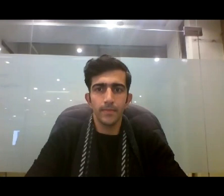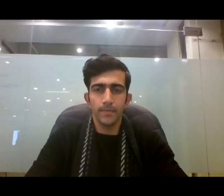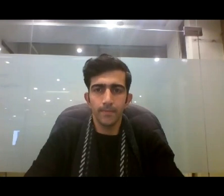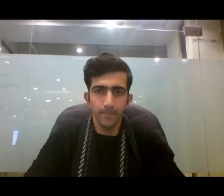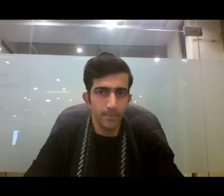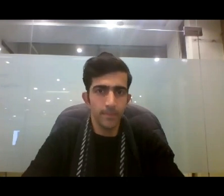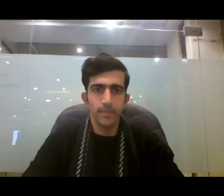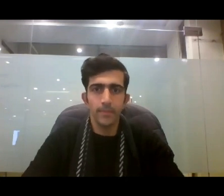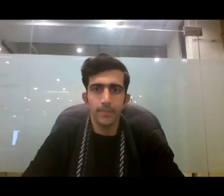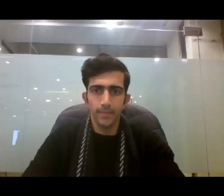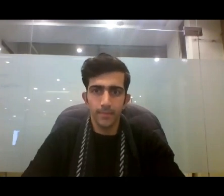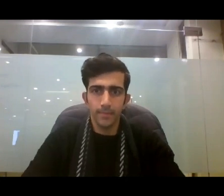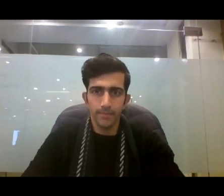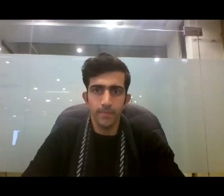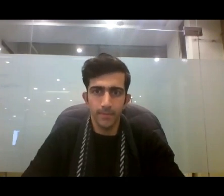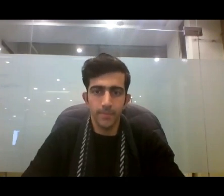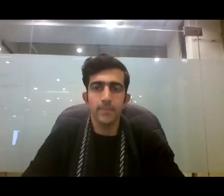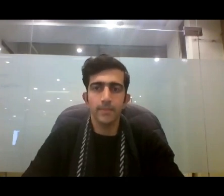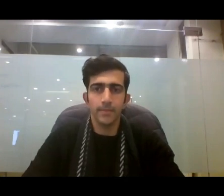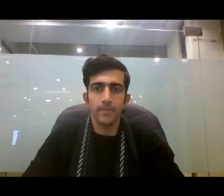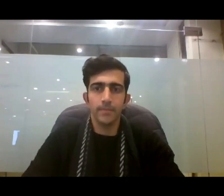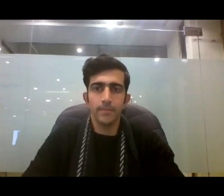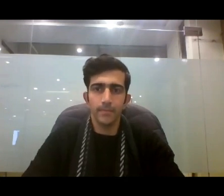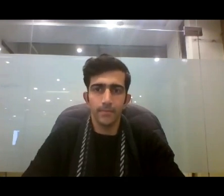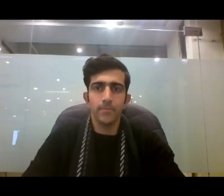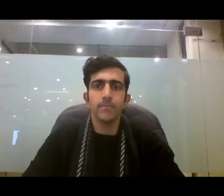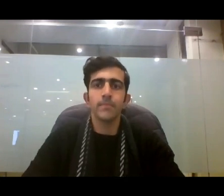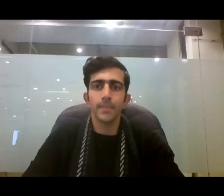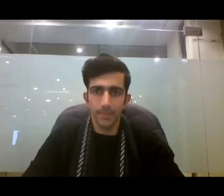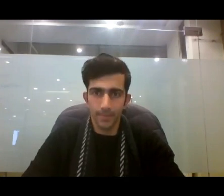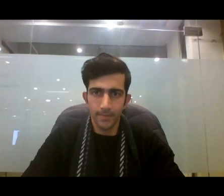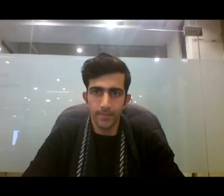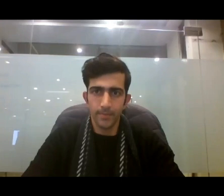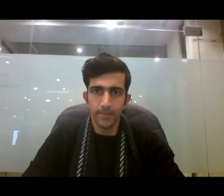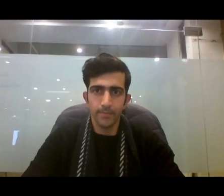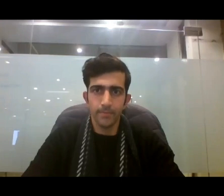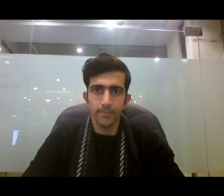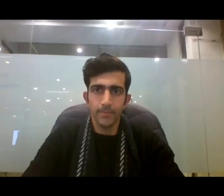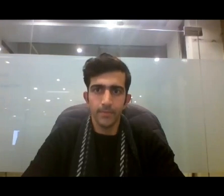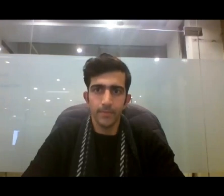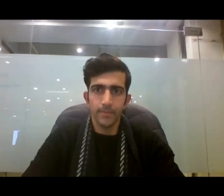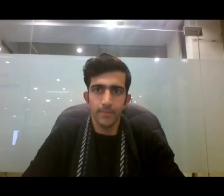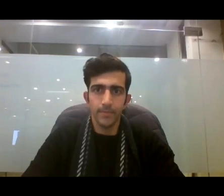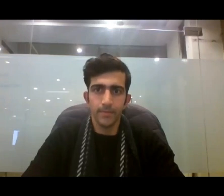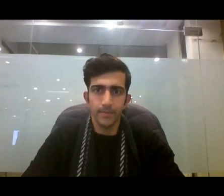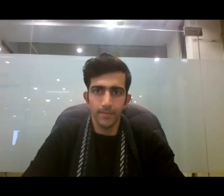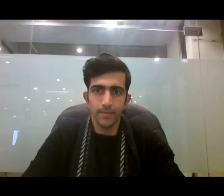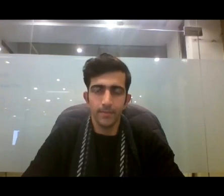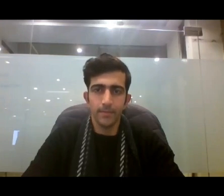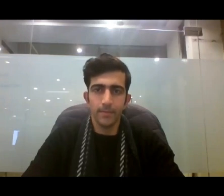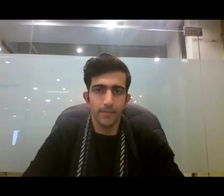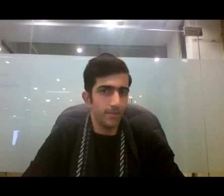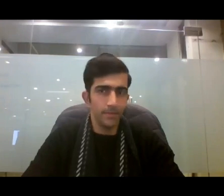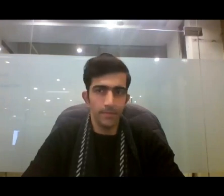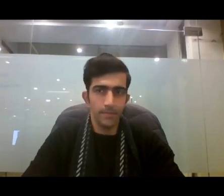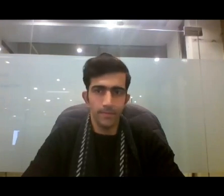sign language, we have joining us his mentor and big supporter and guide, his sister Memuna. So over to Hassan